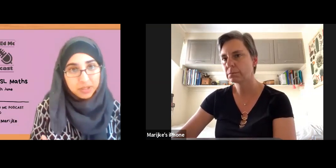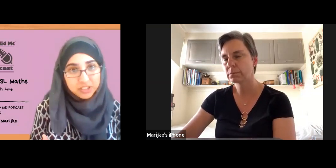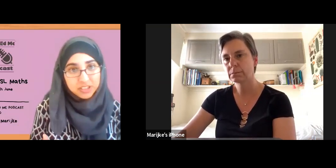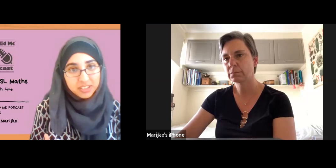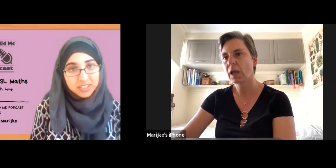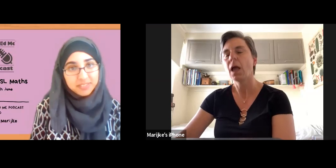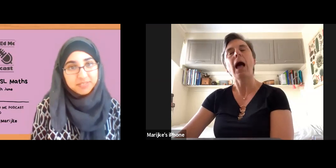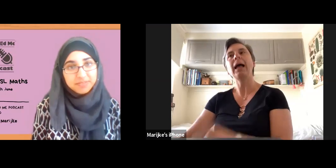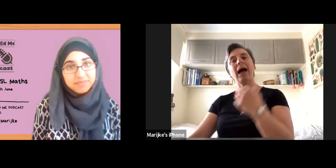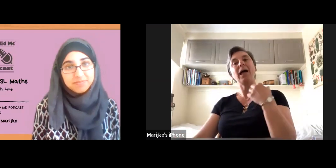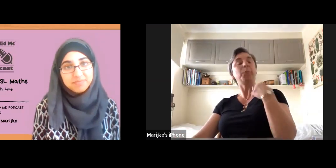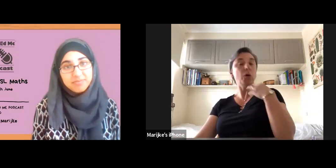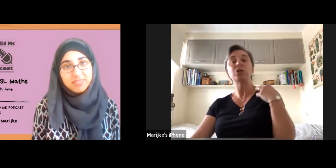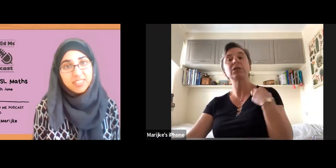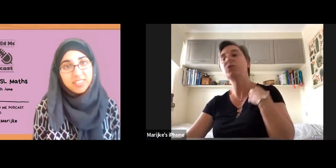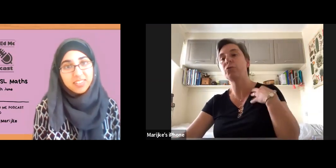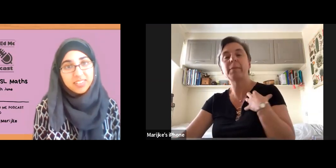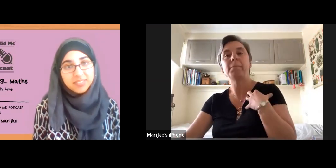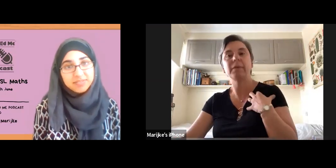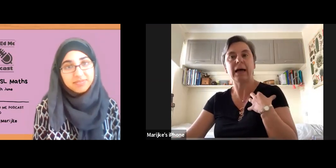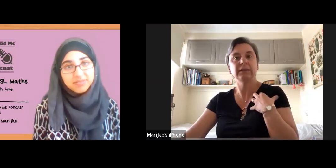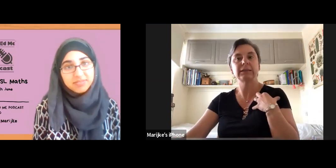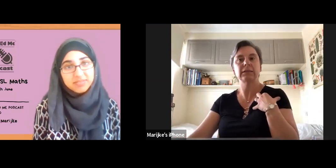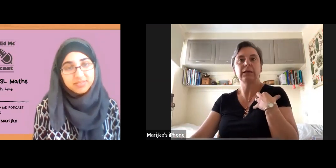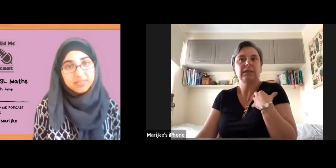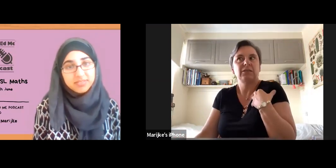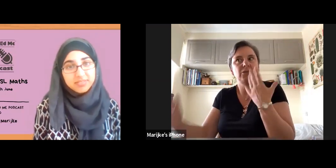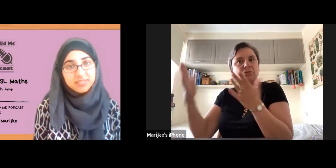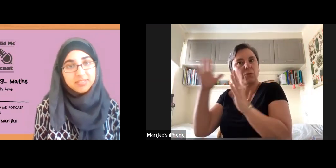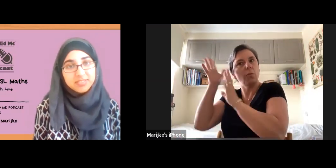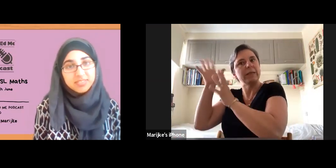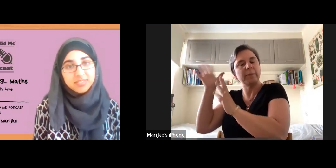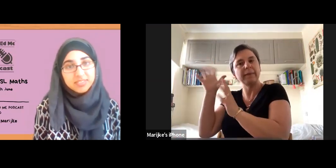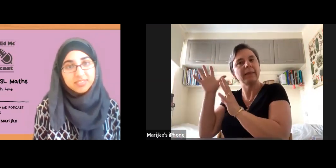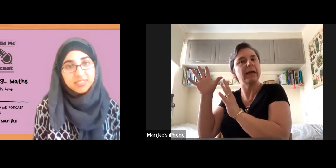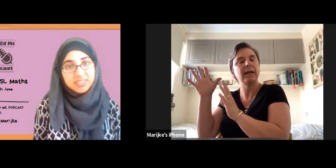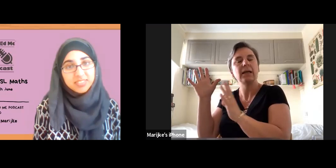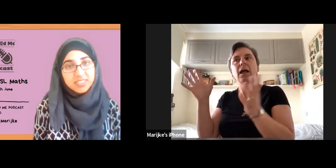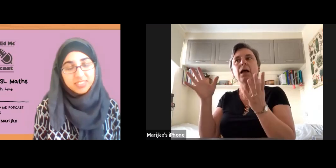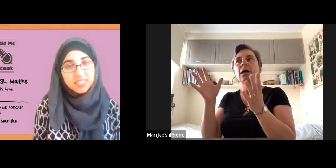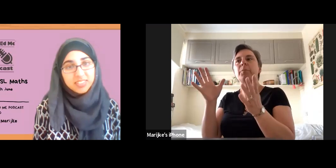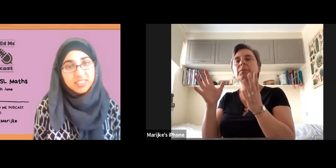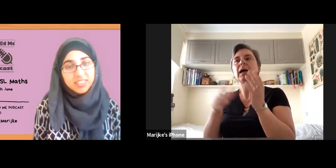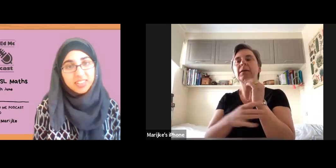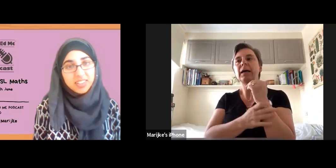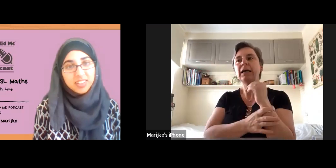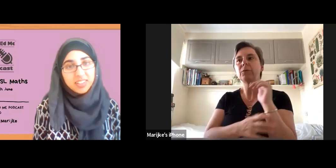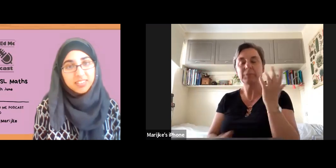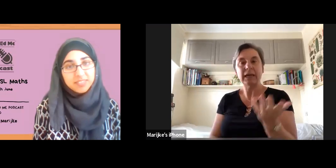language? I personally don't remember that. It's just always been there. But one of my aunts